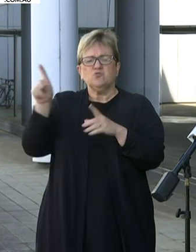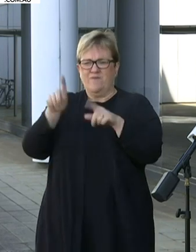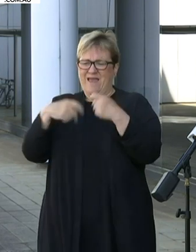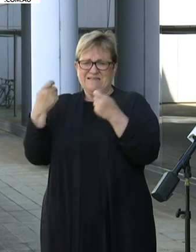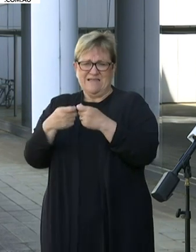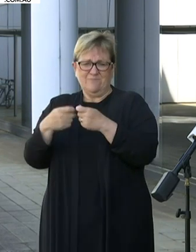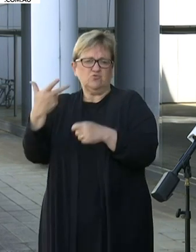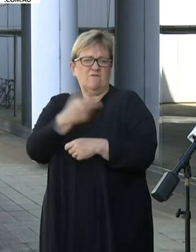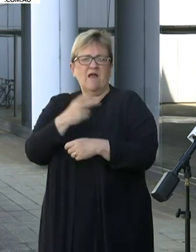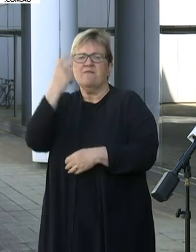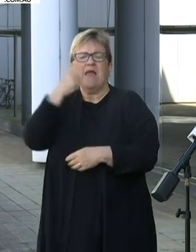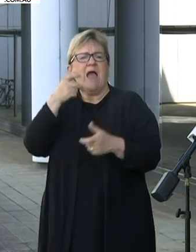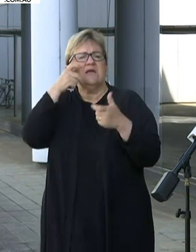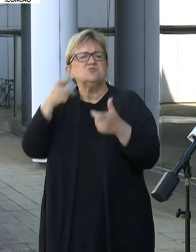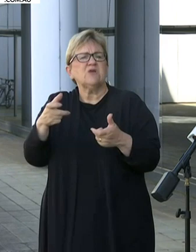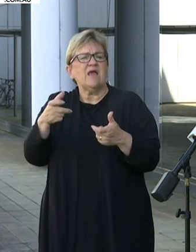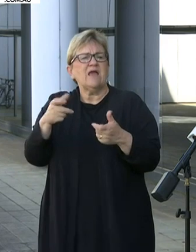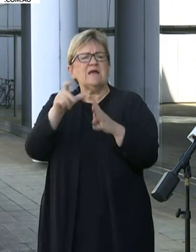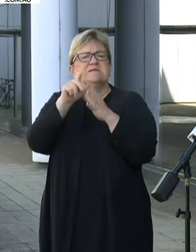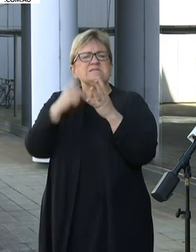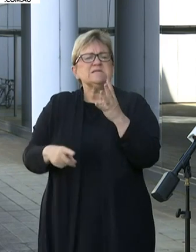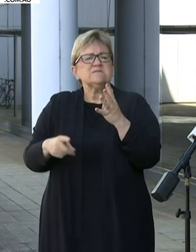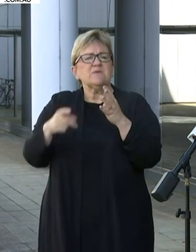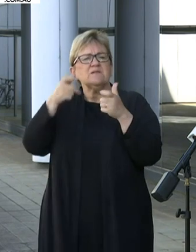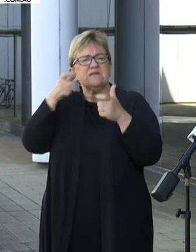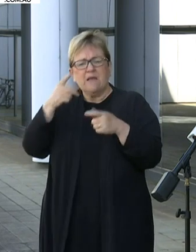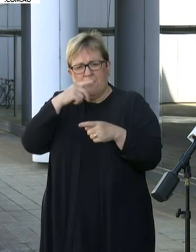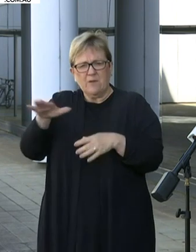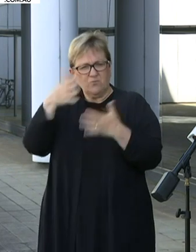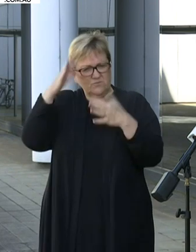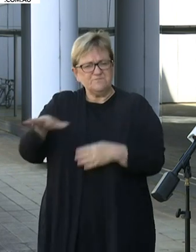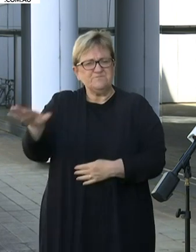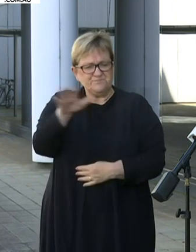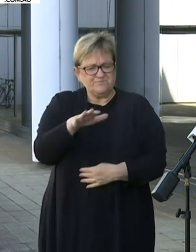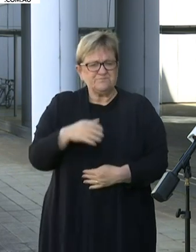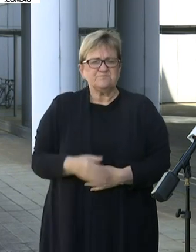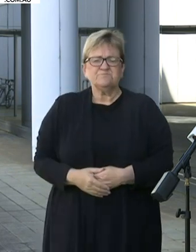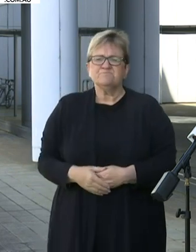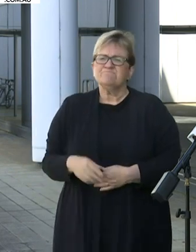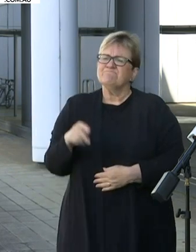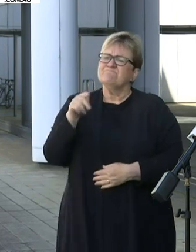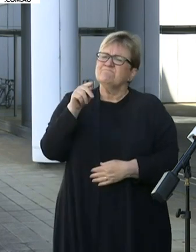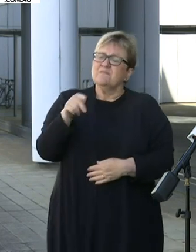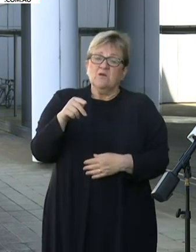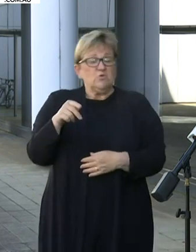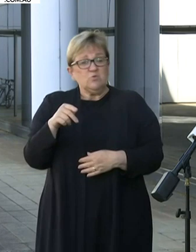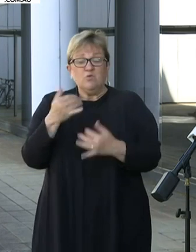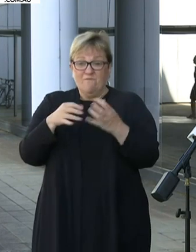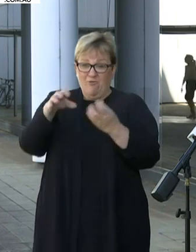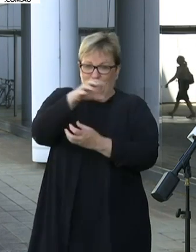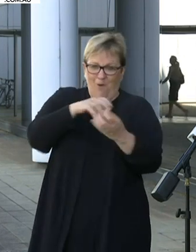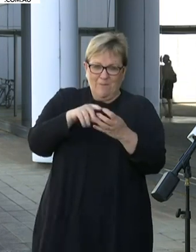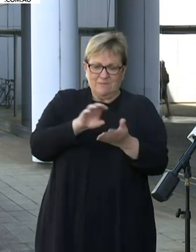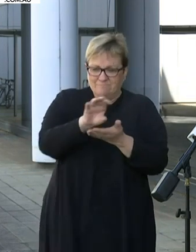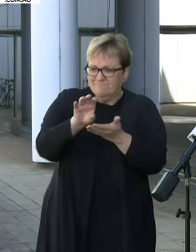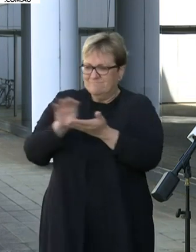to vaccinate the aged care and disability care residential facilities. This is a logistically complex